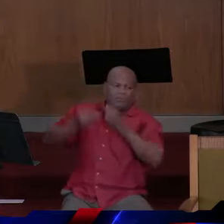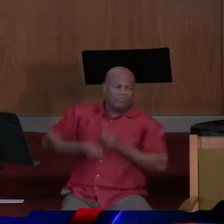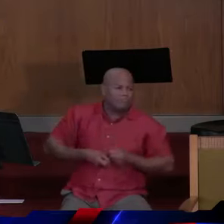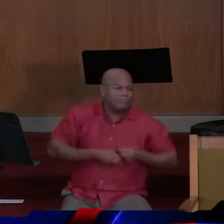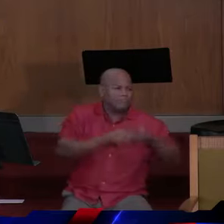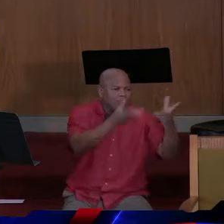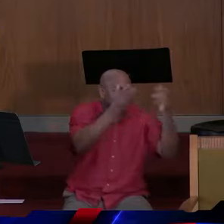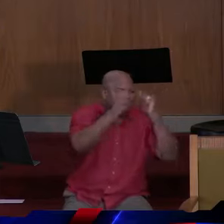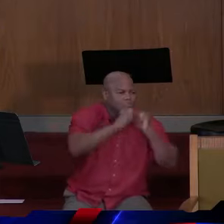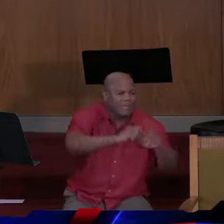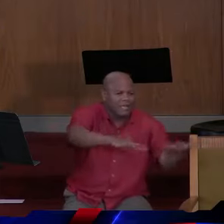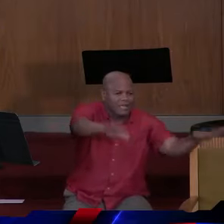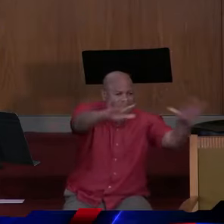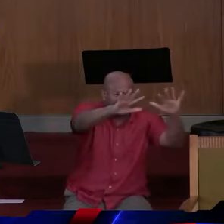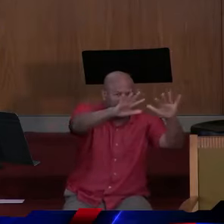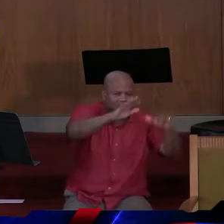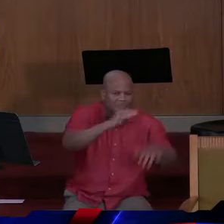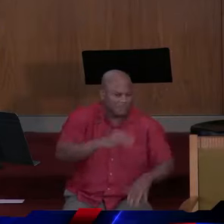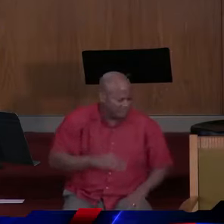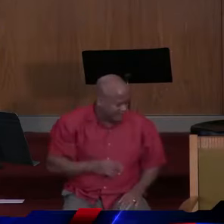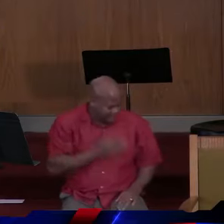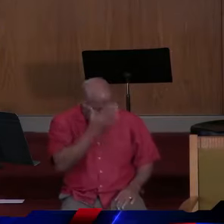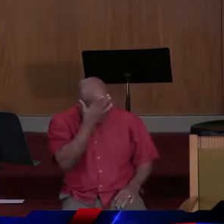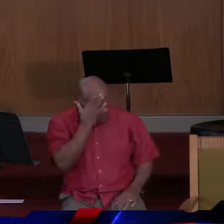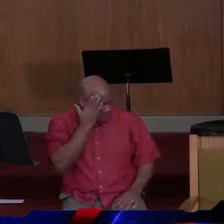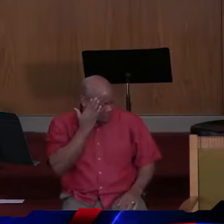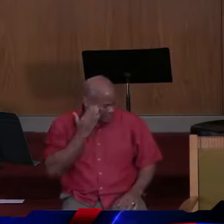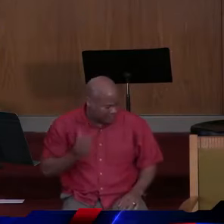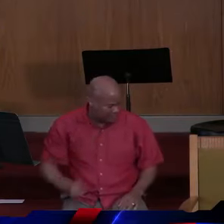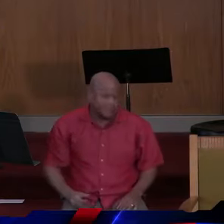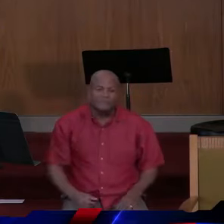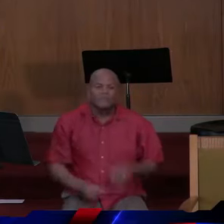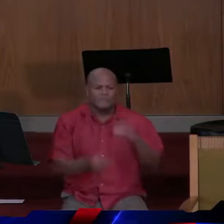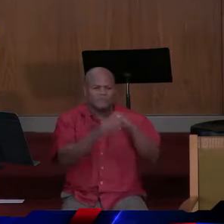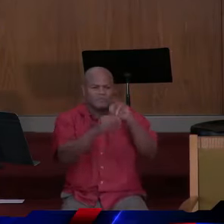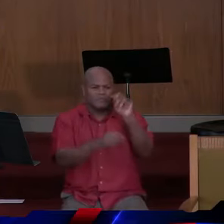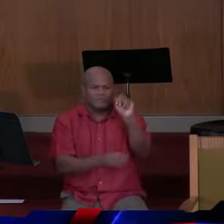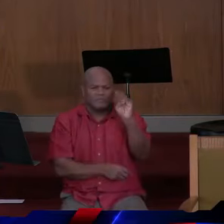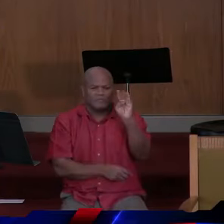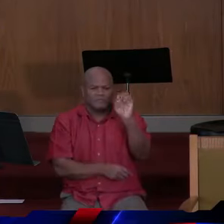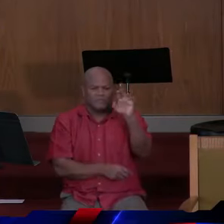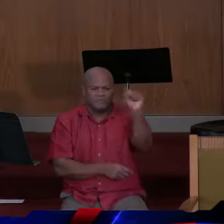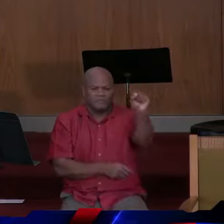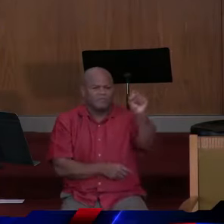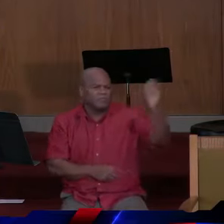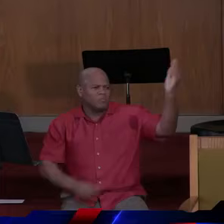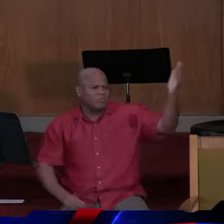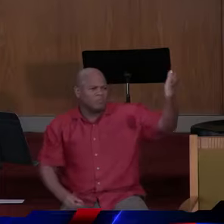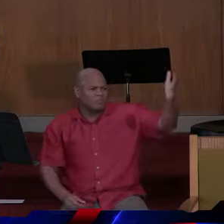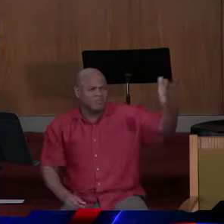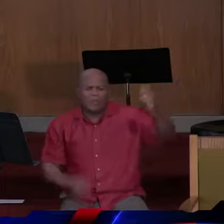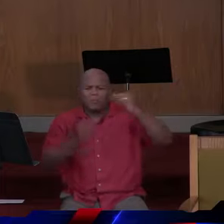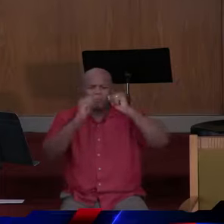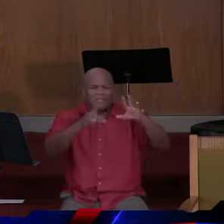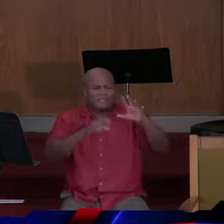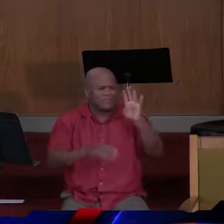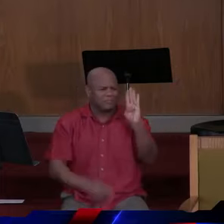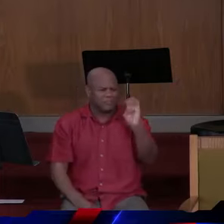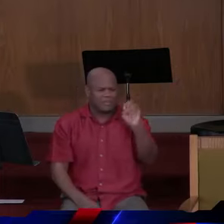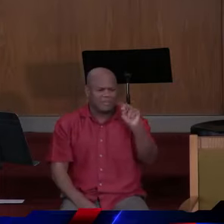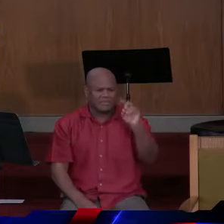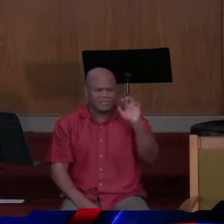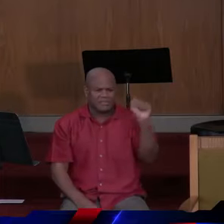to this salutation in Numbers, this blessed benediction, this